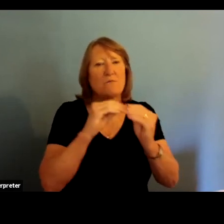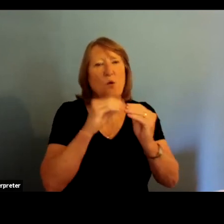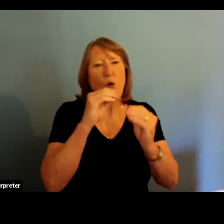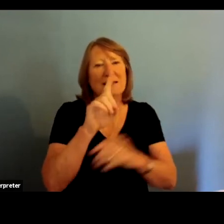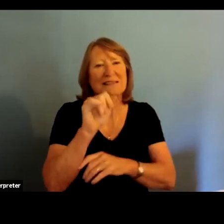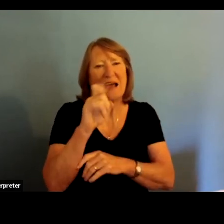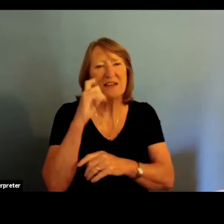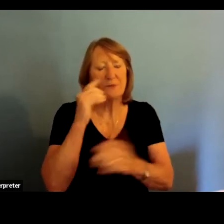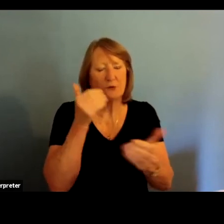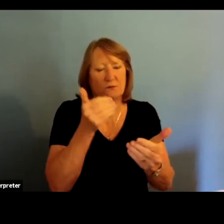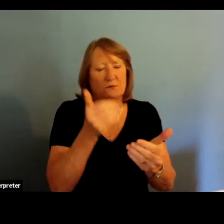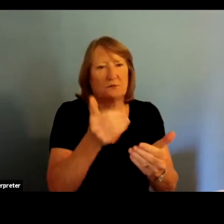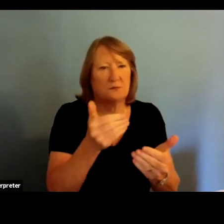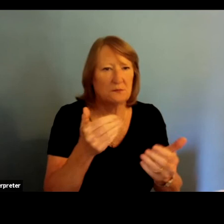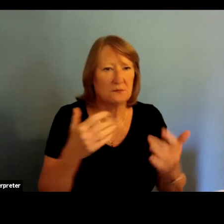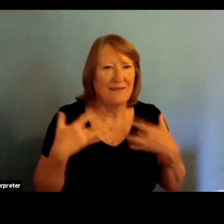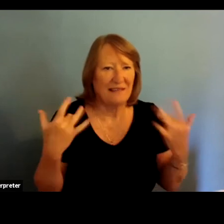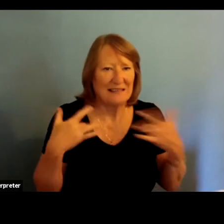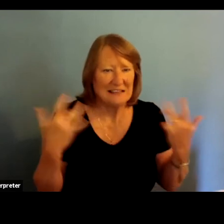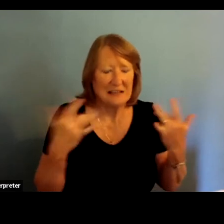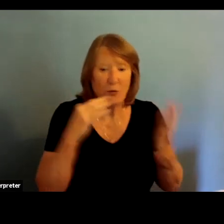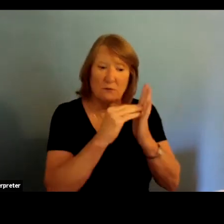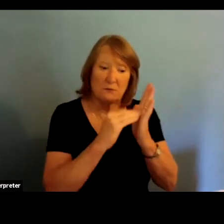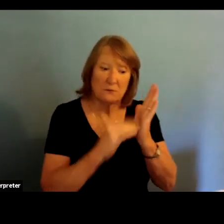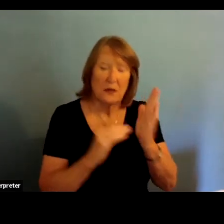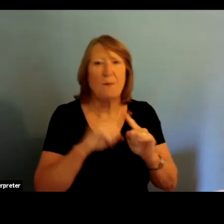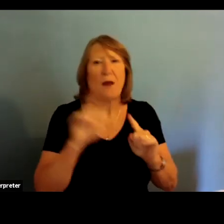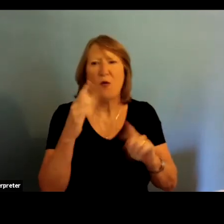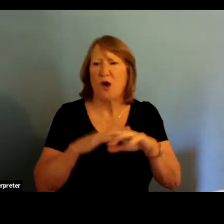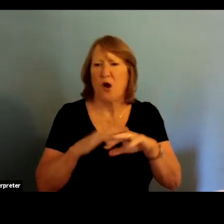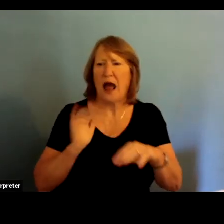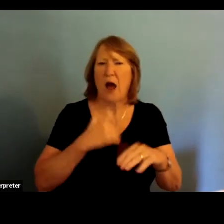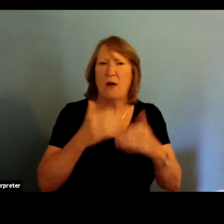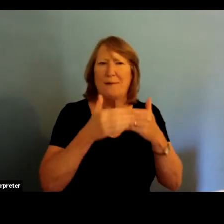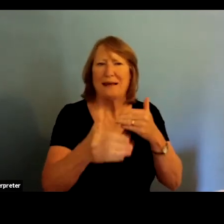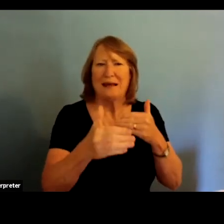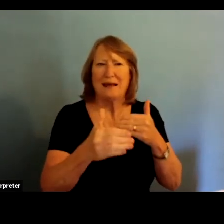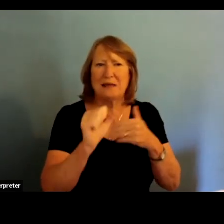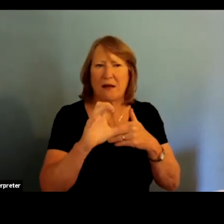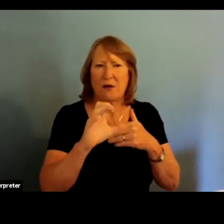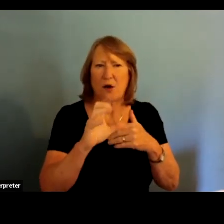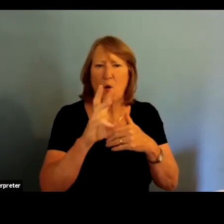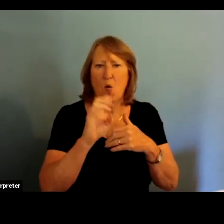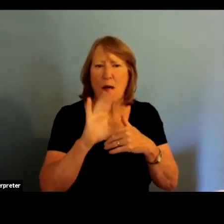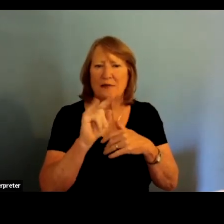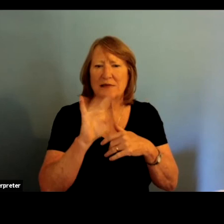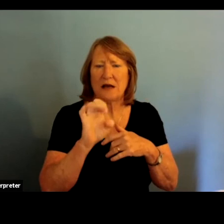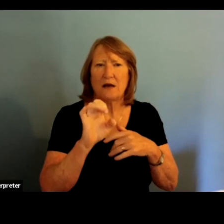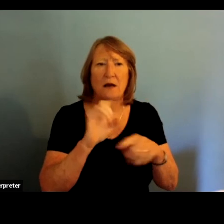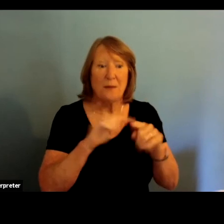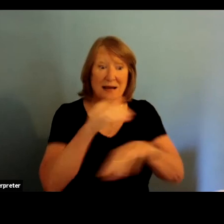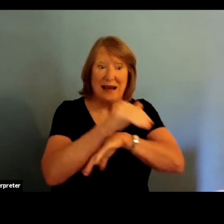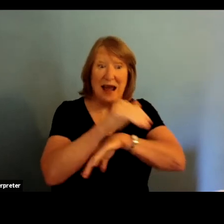If you all want to jot that down, but they're always on the beginnings website. But there's actually a webinar this evening